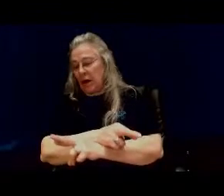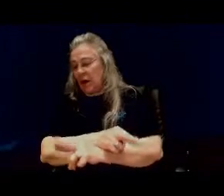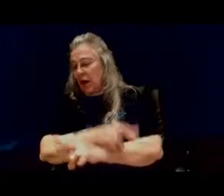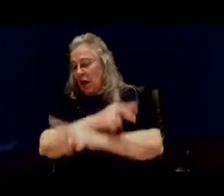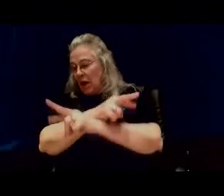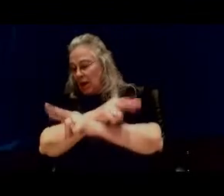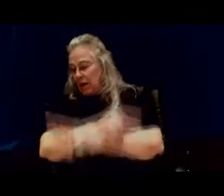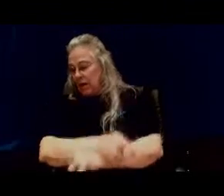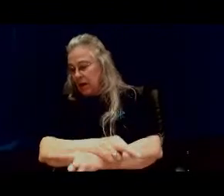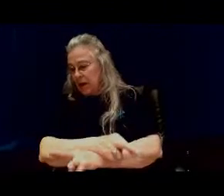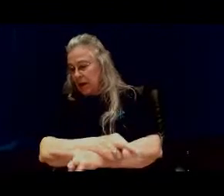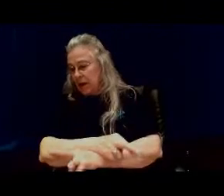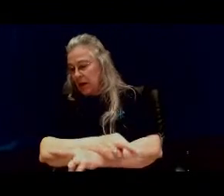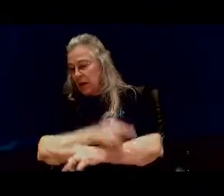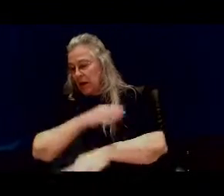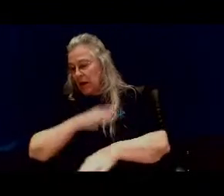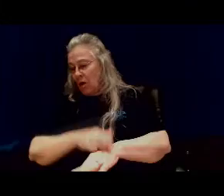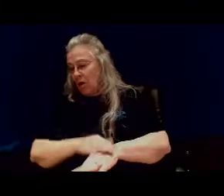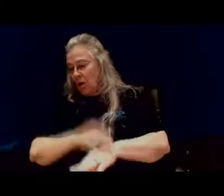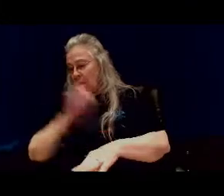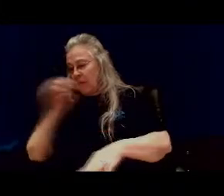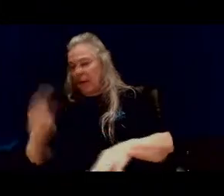leaning, leaning on the